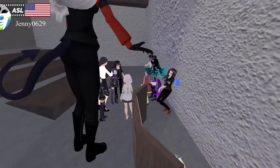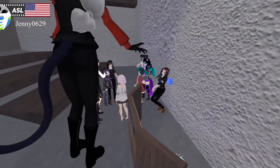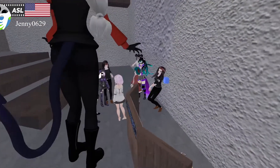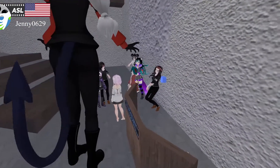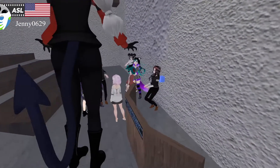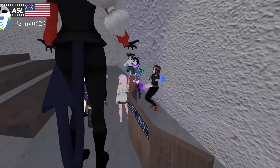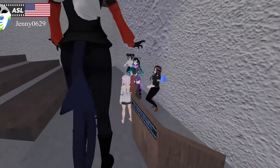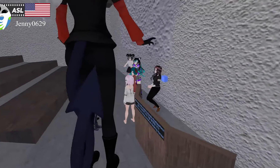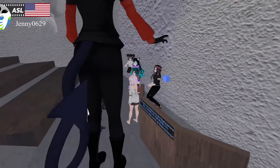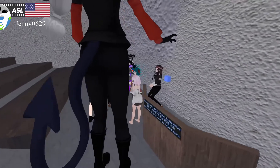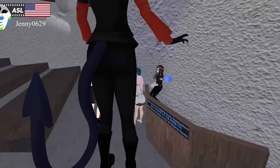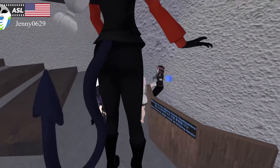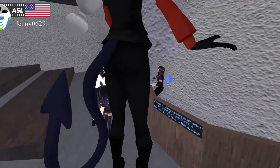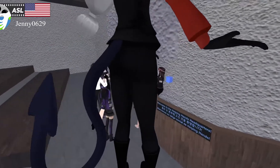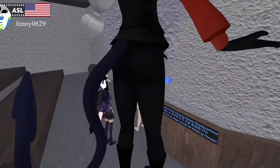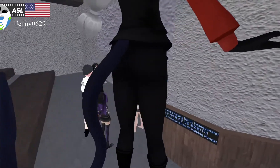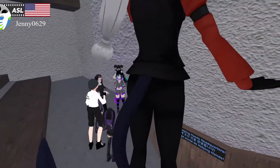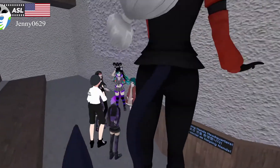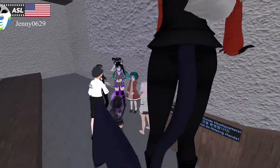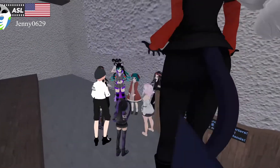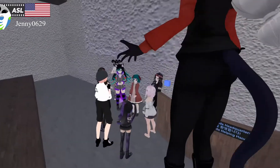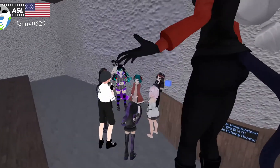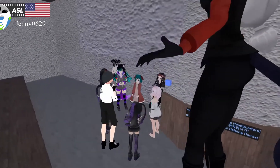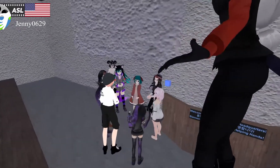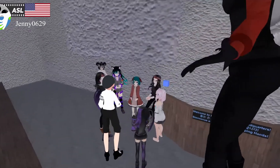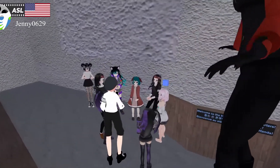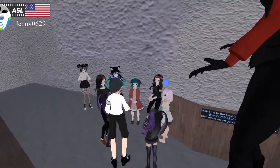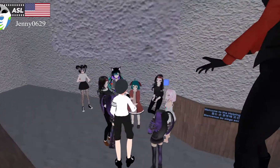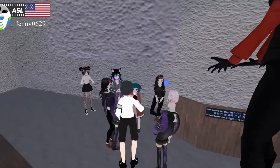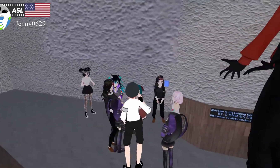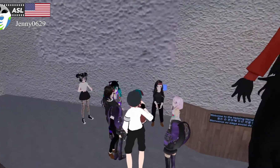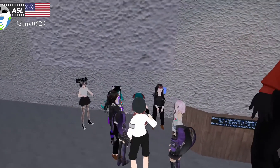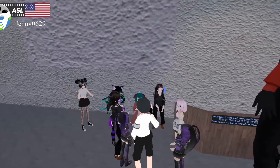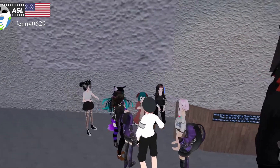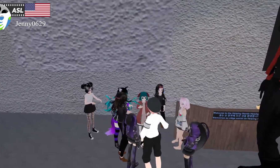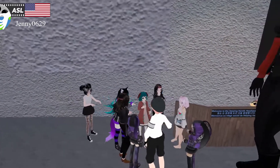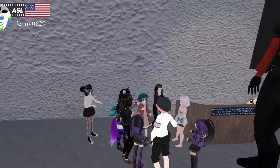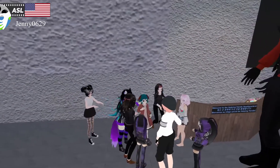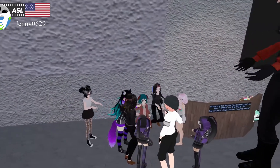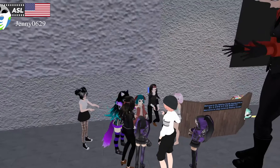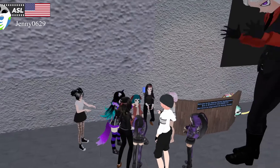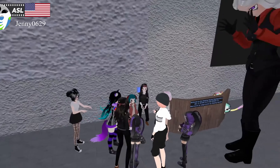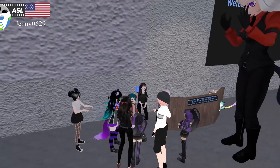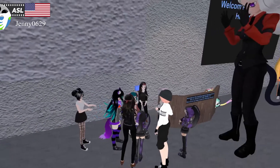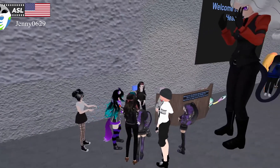have that? a- Need somebody to do like a signal. sorry. You just So we don't have to like count it down. Doctor in this plane,